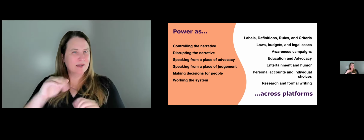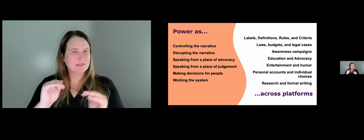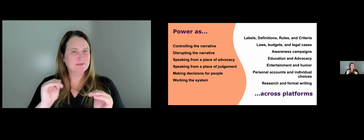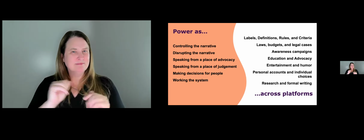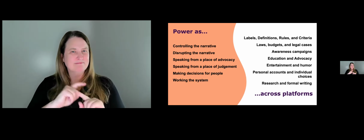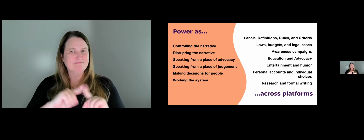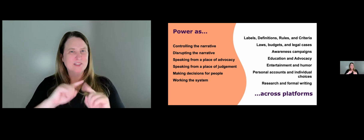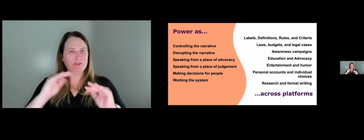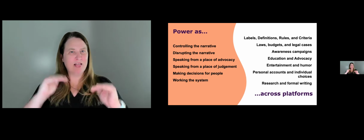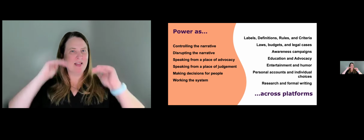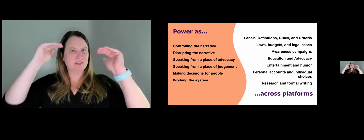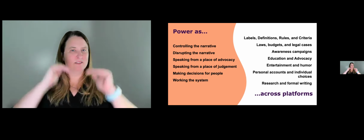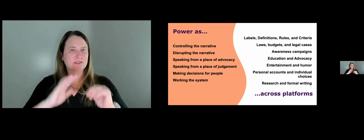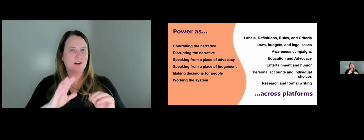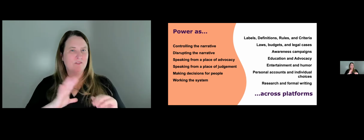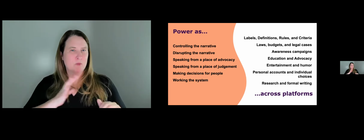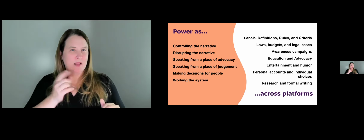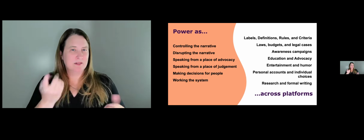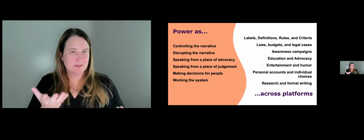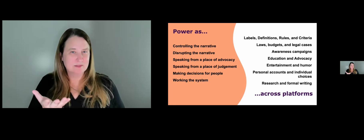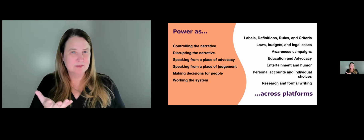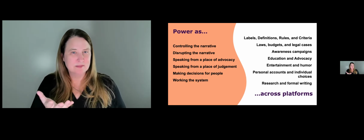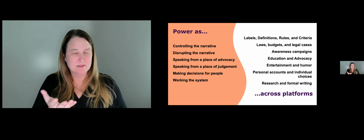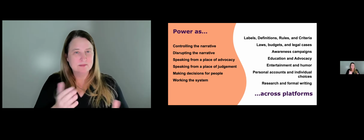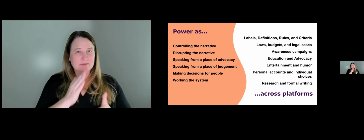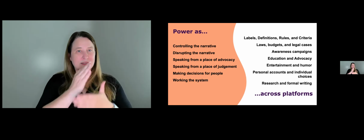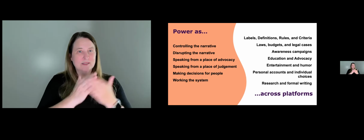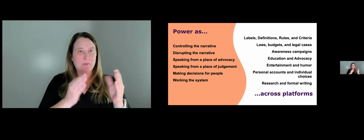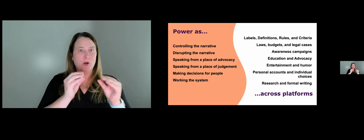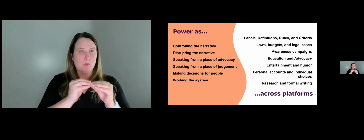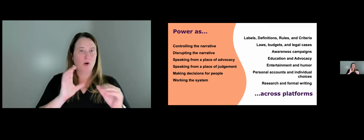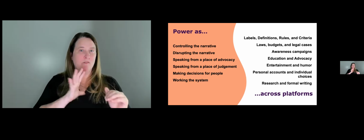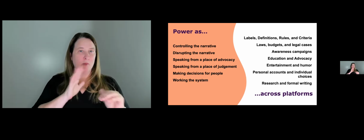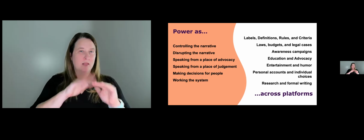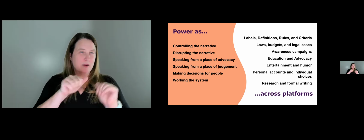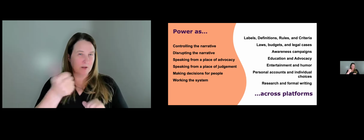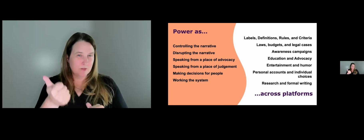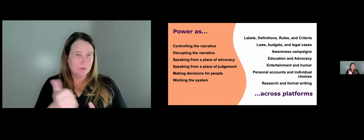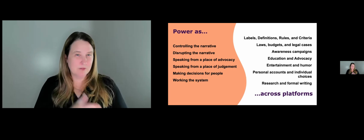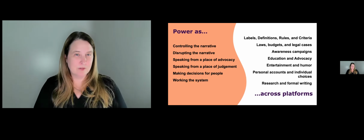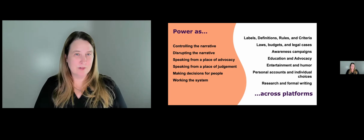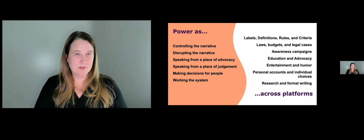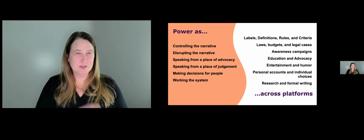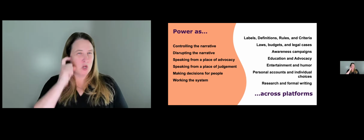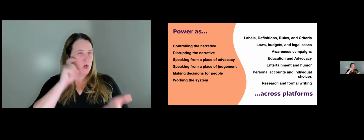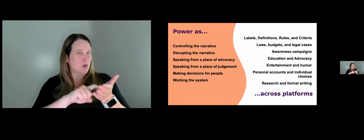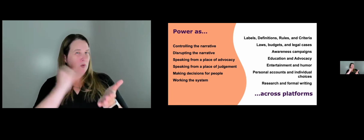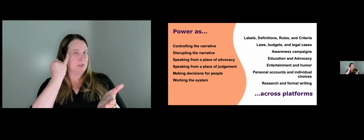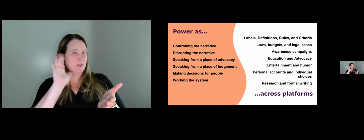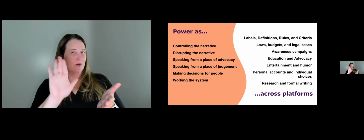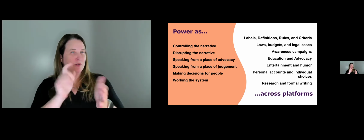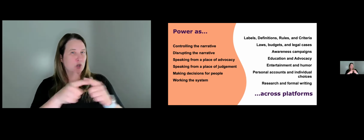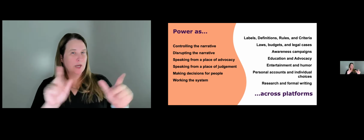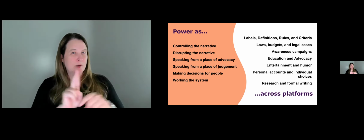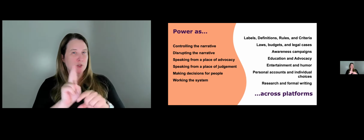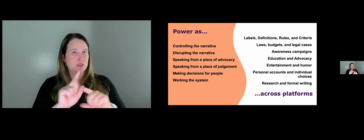are having discussions. And so there are different levels of formal language as well. And some